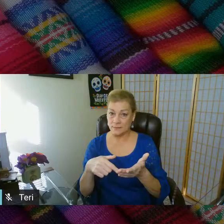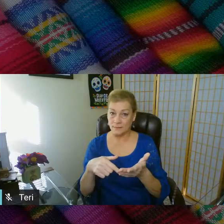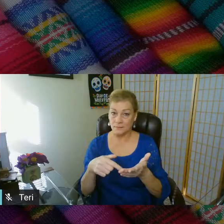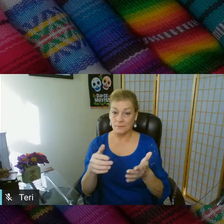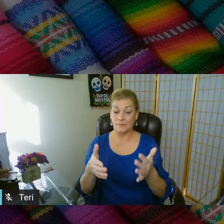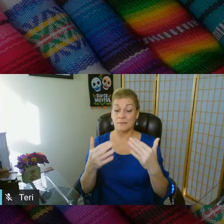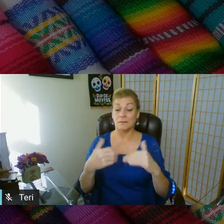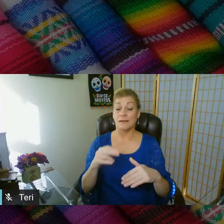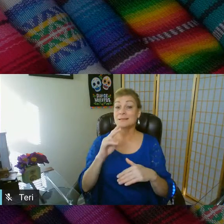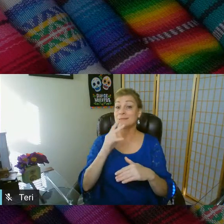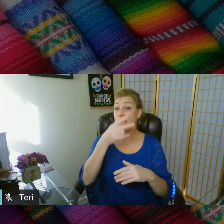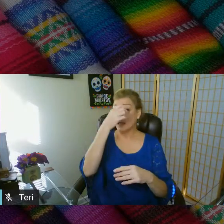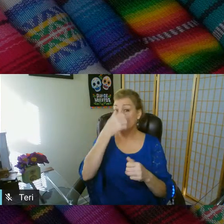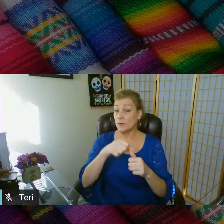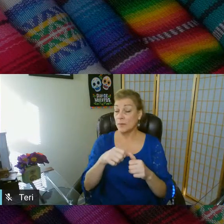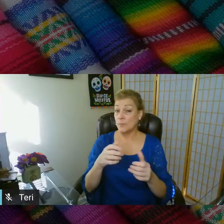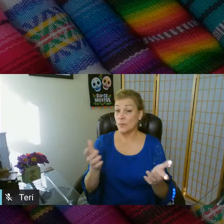second,